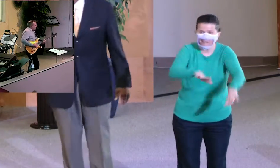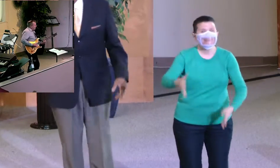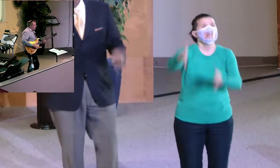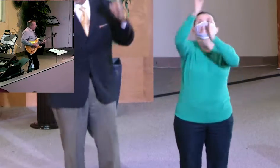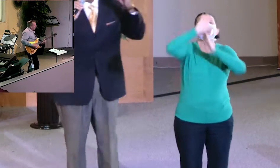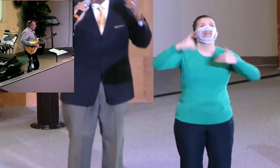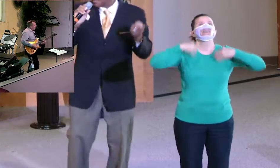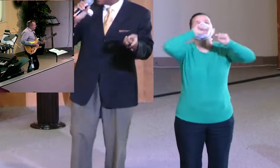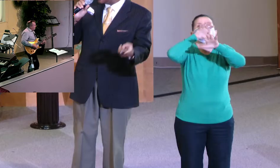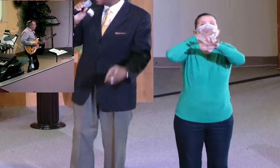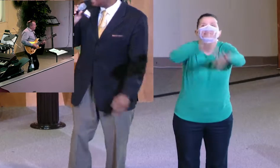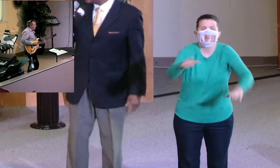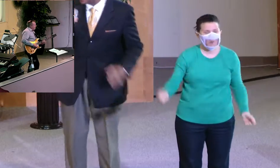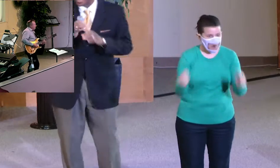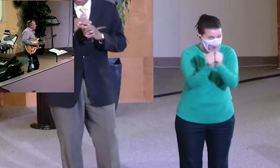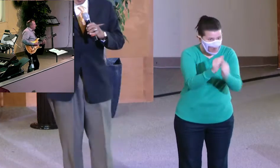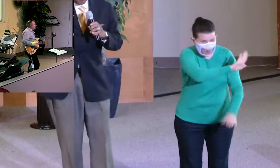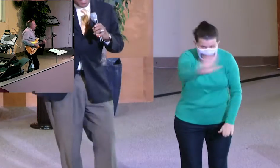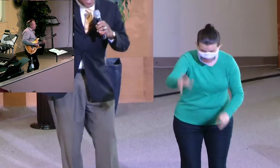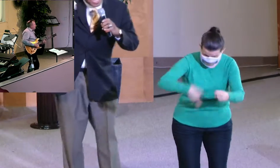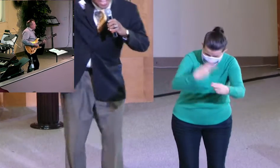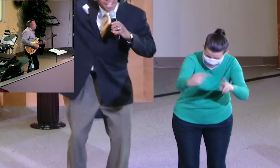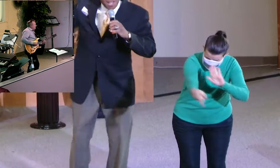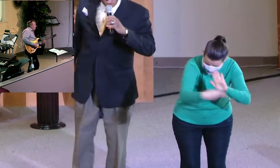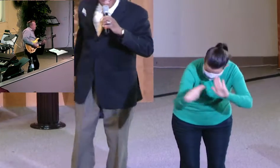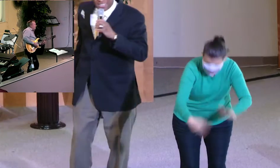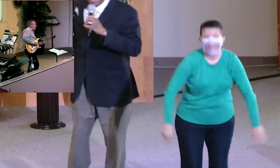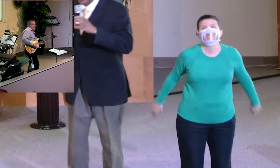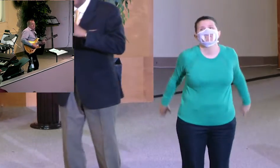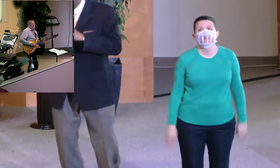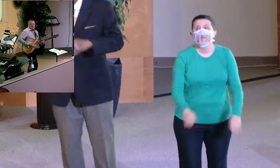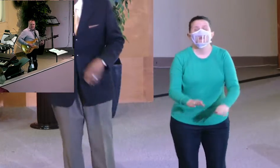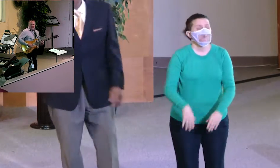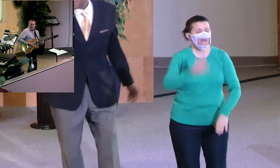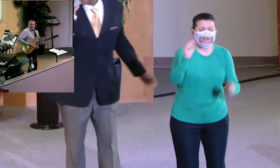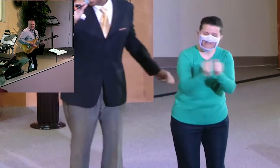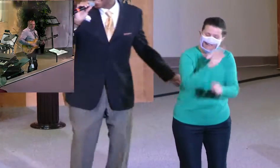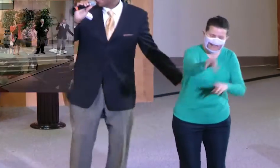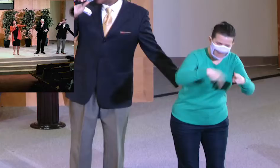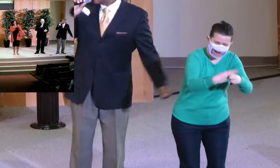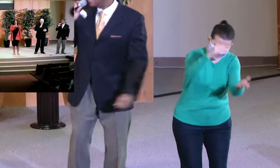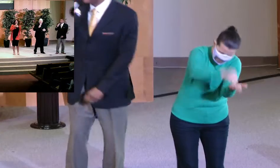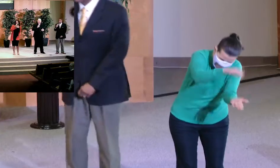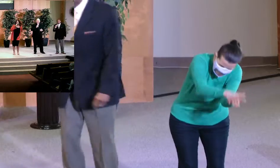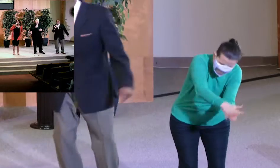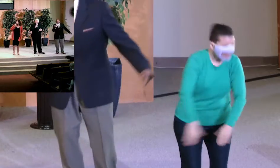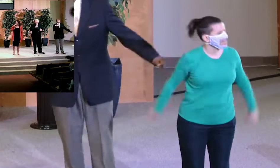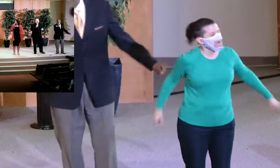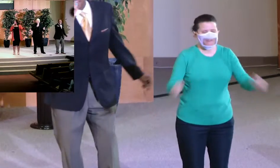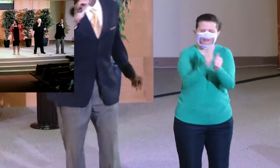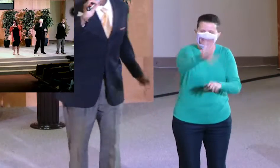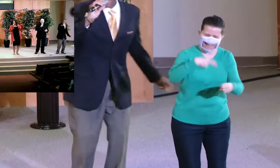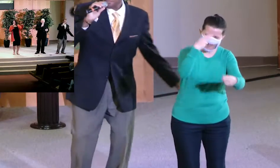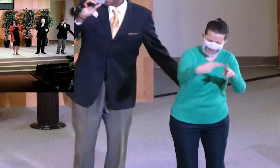a blessing. God's got a blessing. With your name on it. With your name on it. With your name on it. With your name on it. With your name on